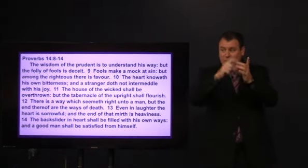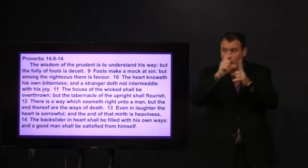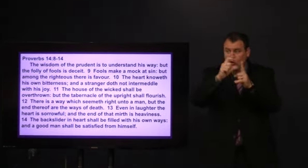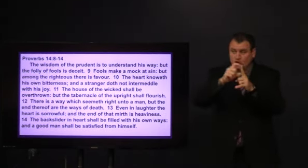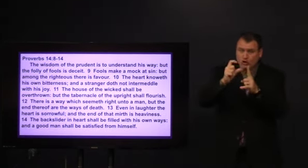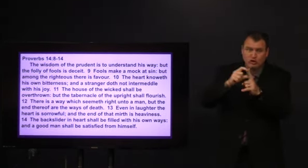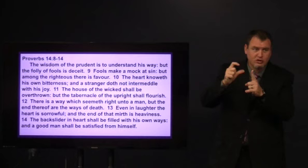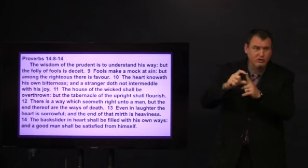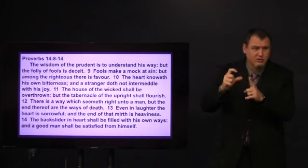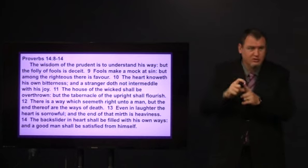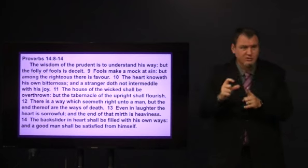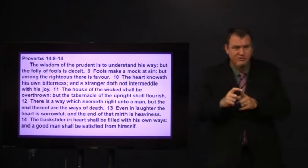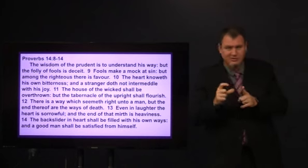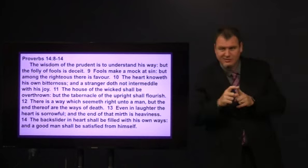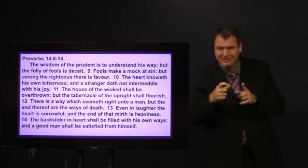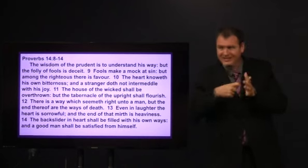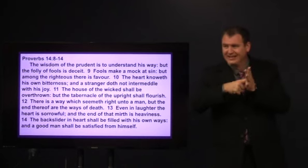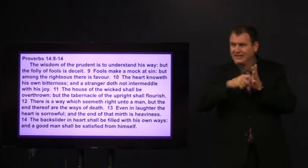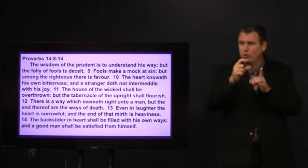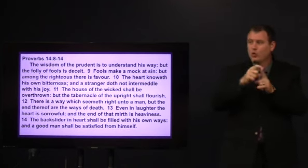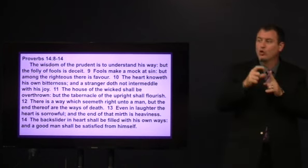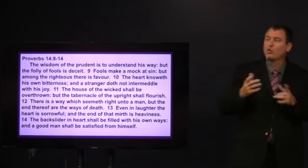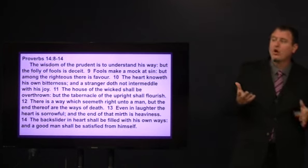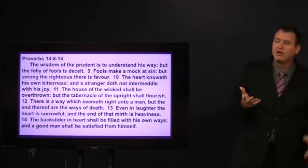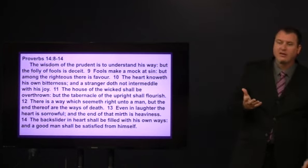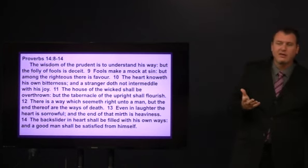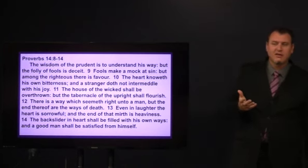The key word here. What's the key word here?